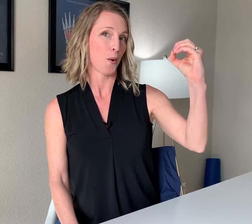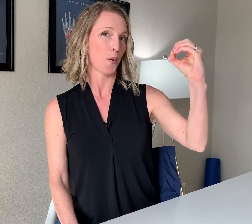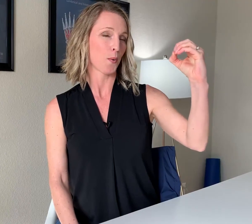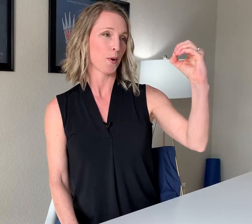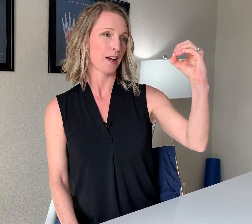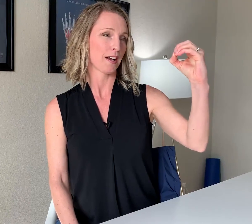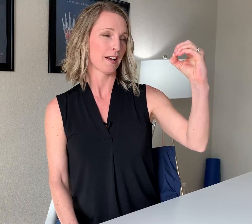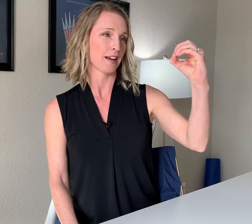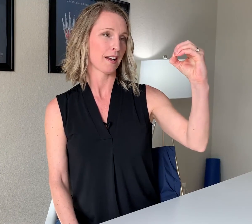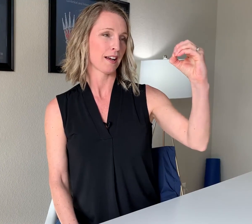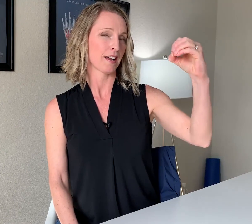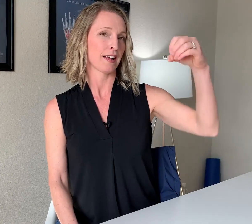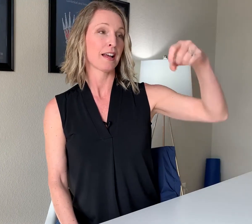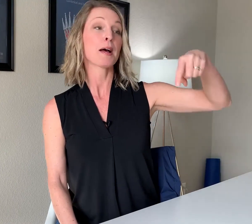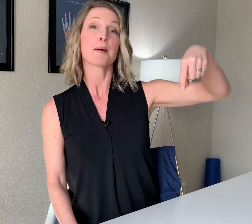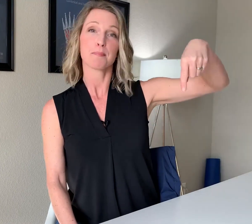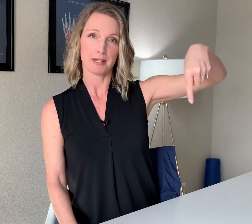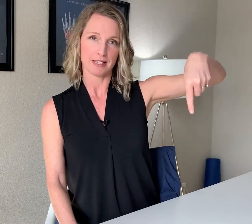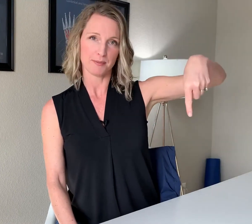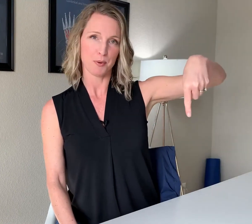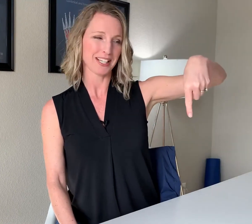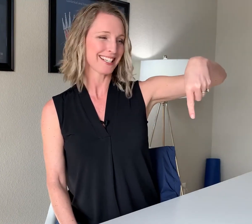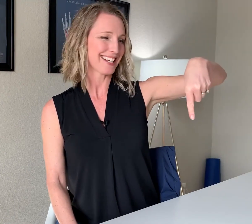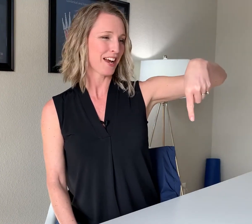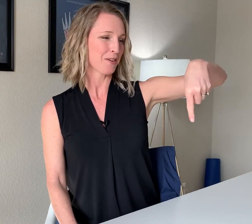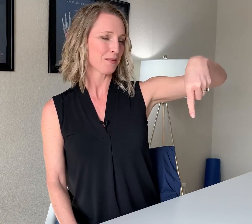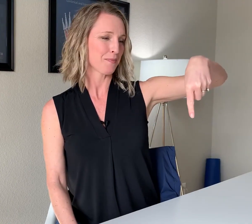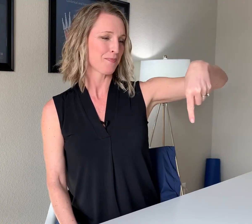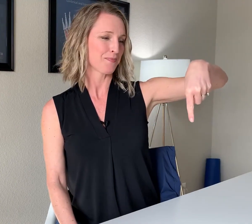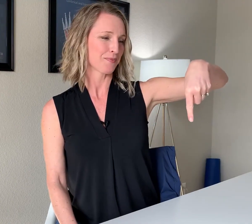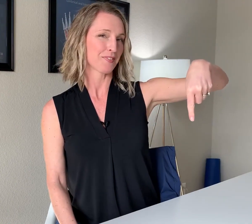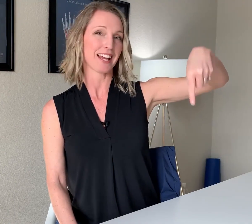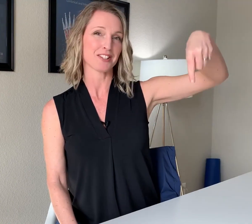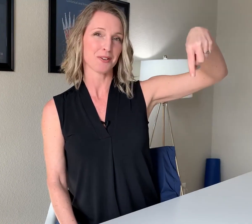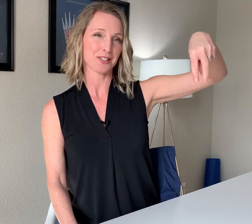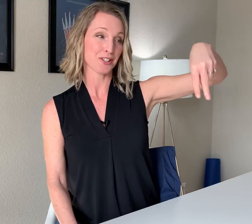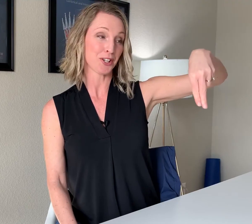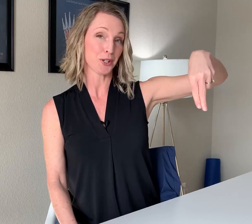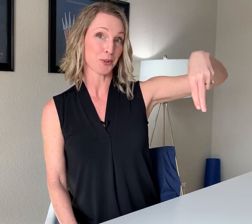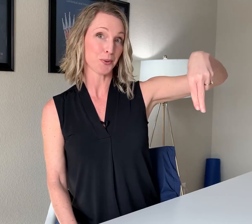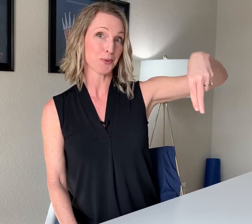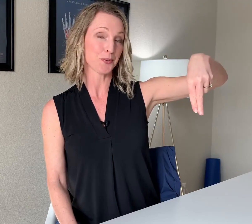O. P is pointing down, and so is Q.